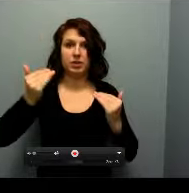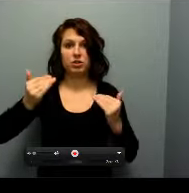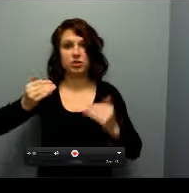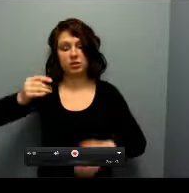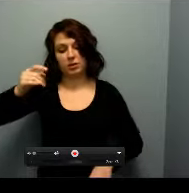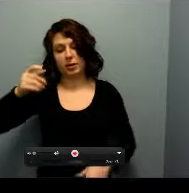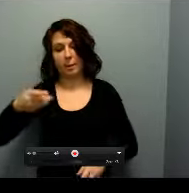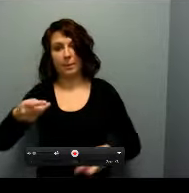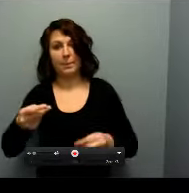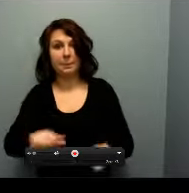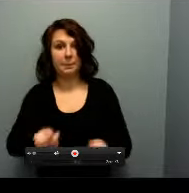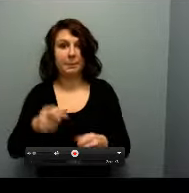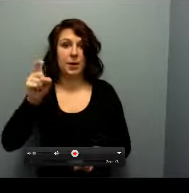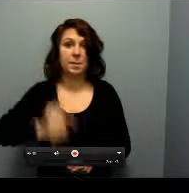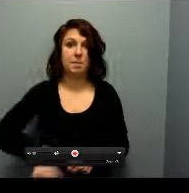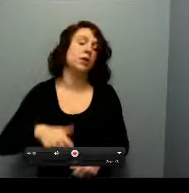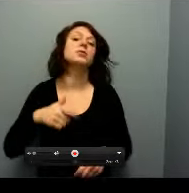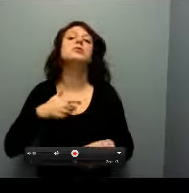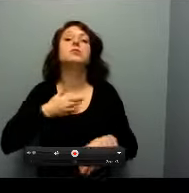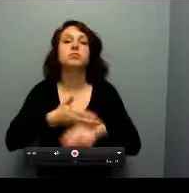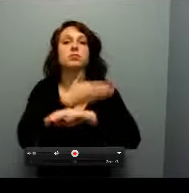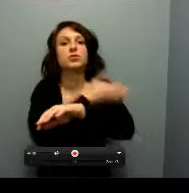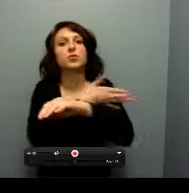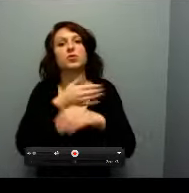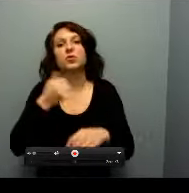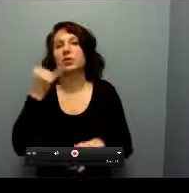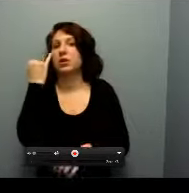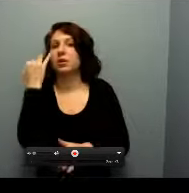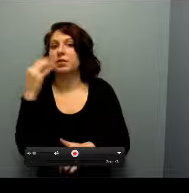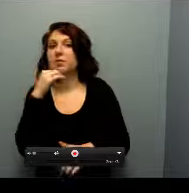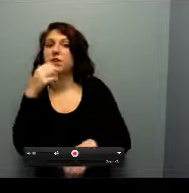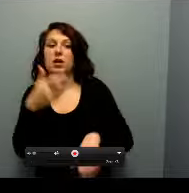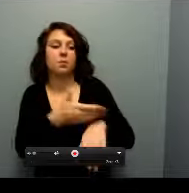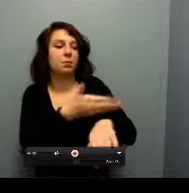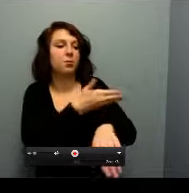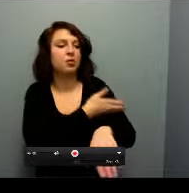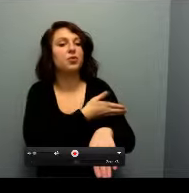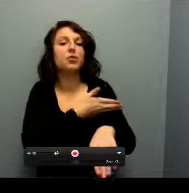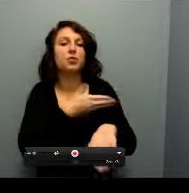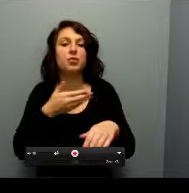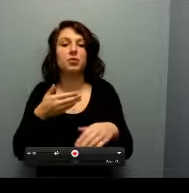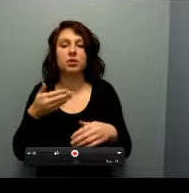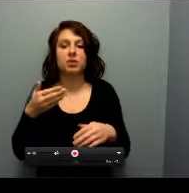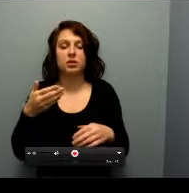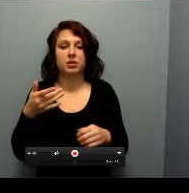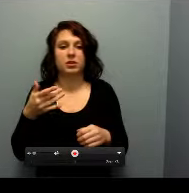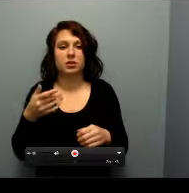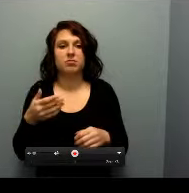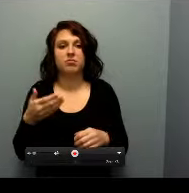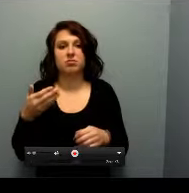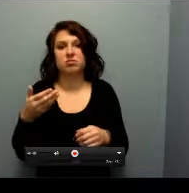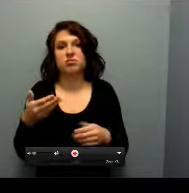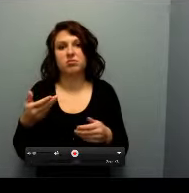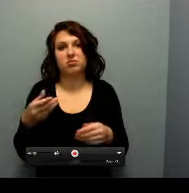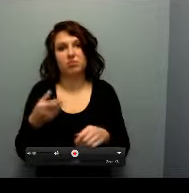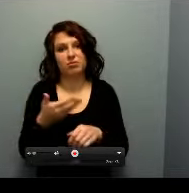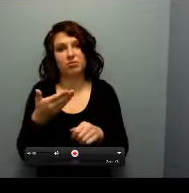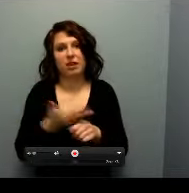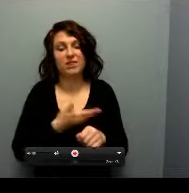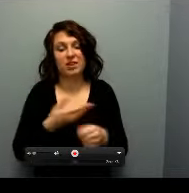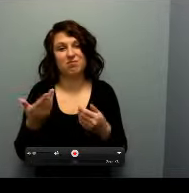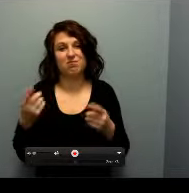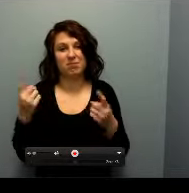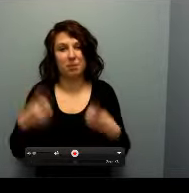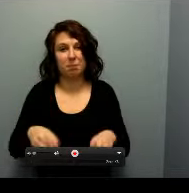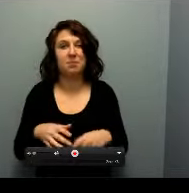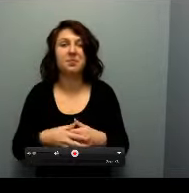don't improve, it will result in termination. And hopefully this is extremely small or